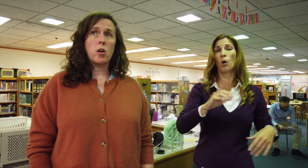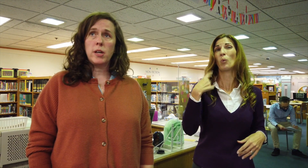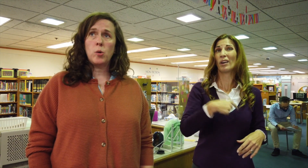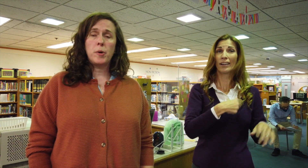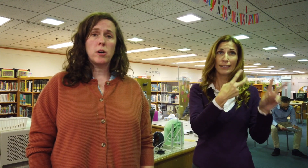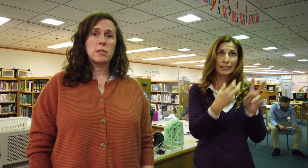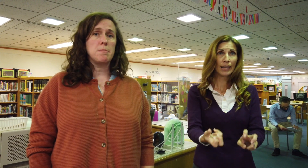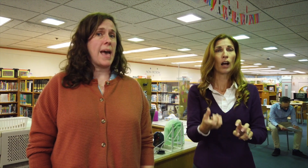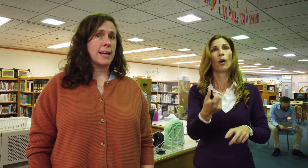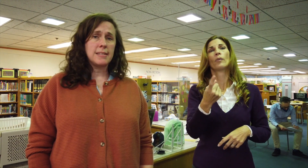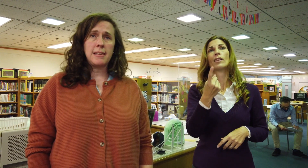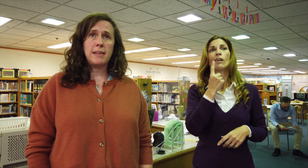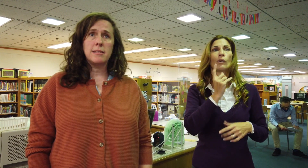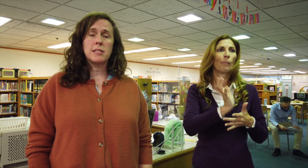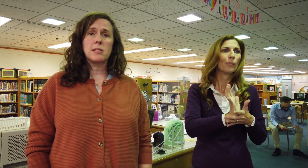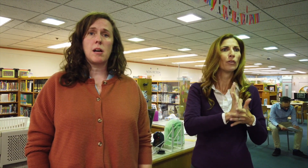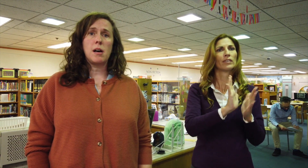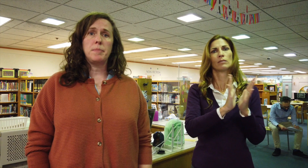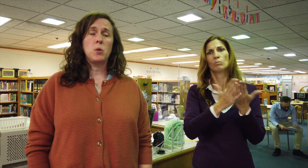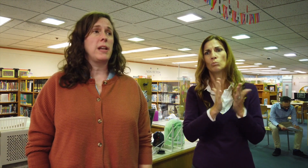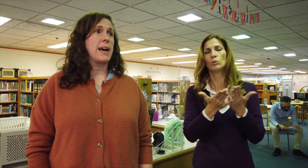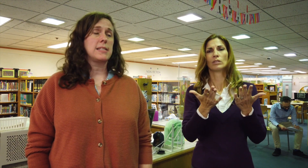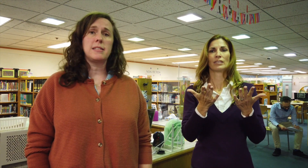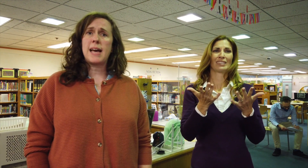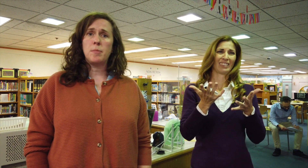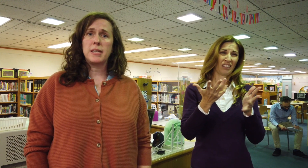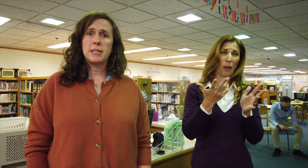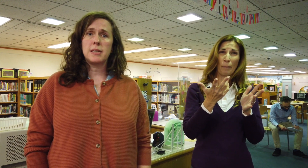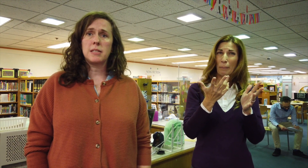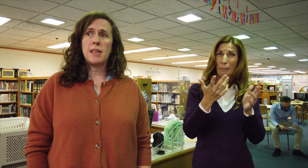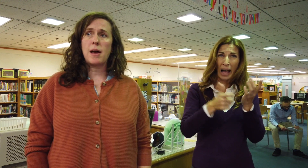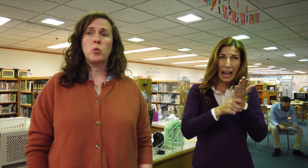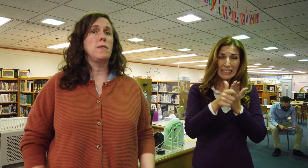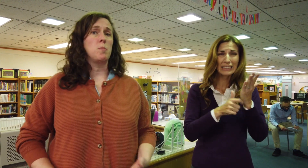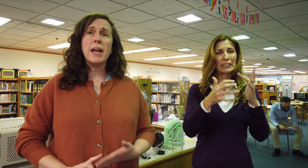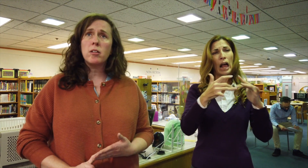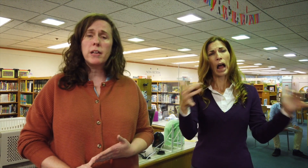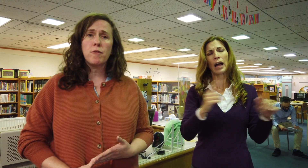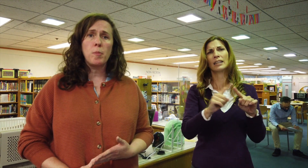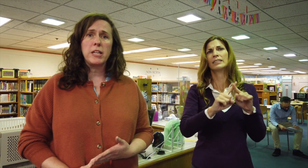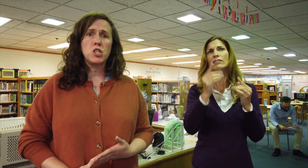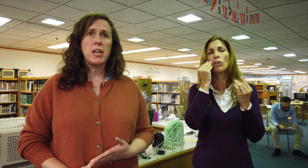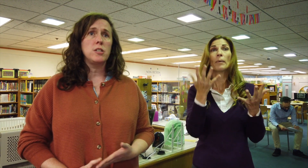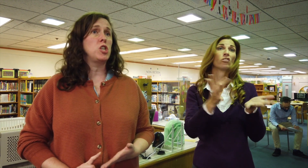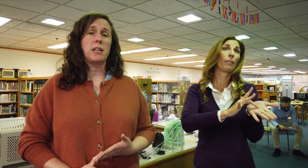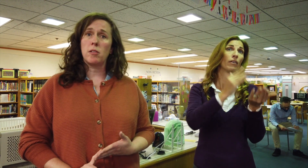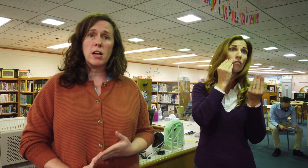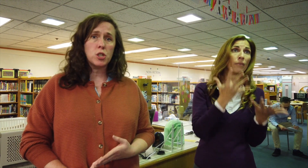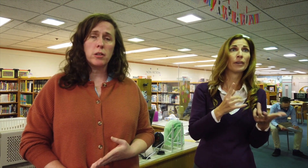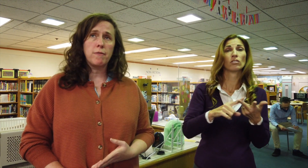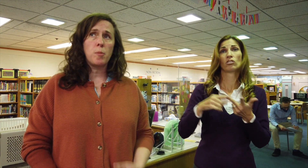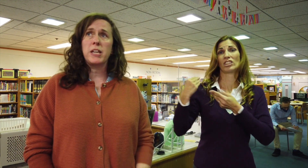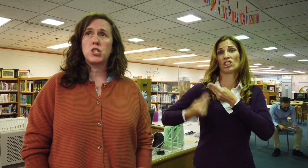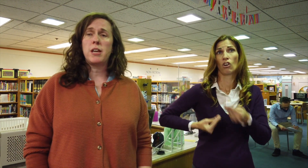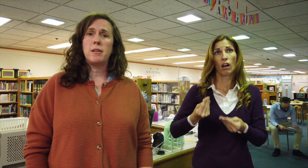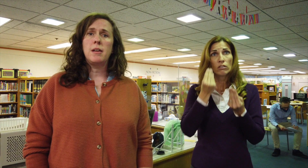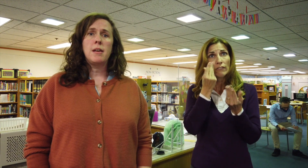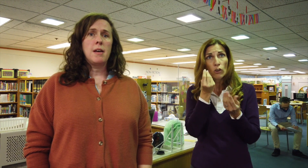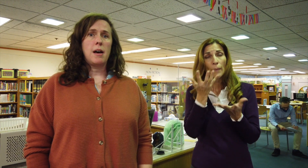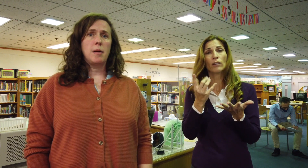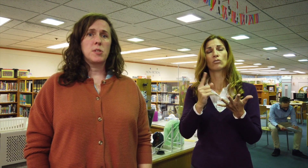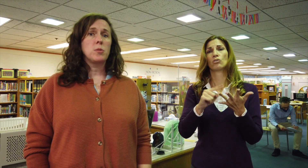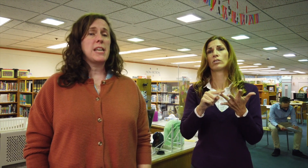ebooks, audiobooks, magazines. You can access databases that will give you medical information, genealogical